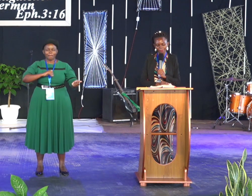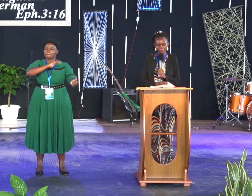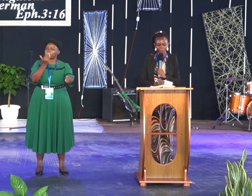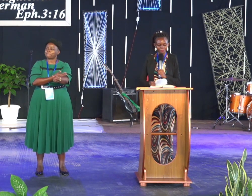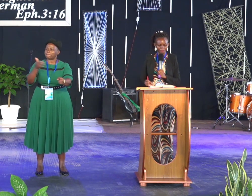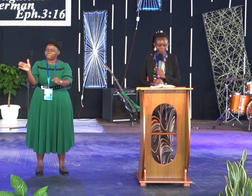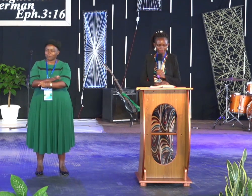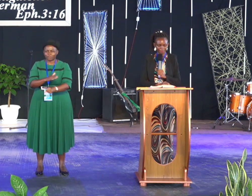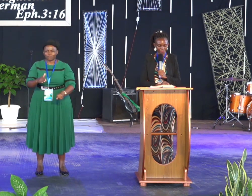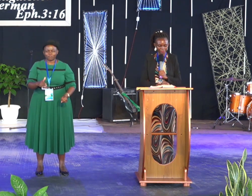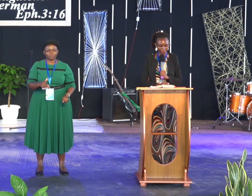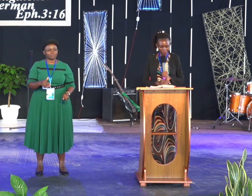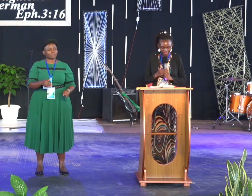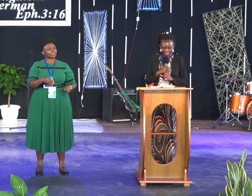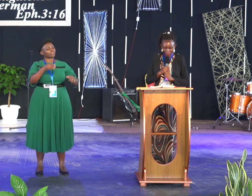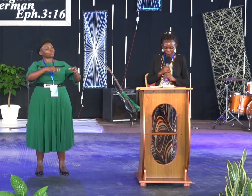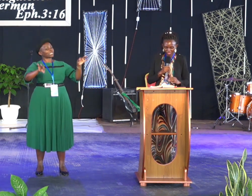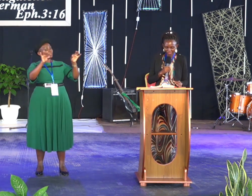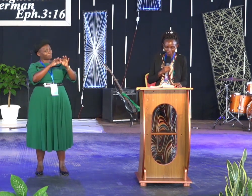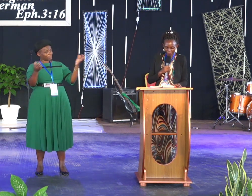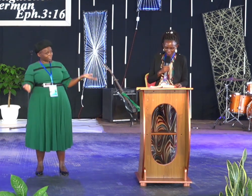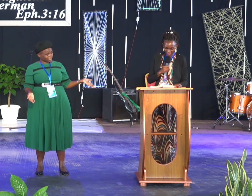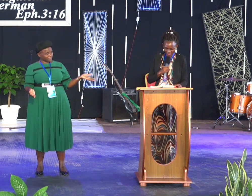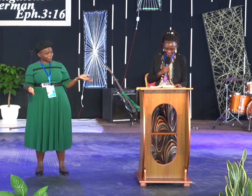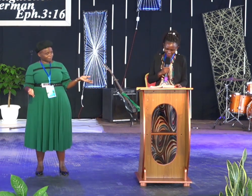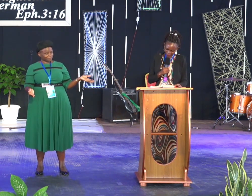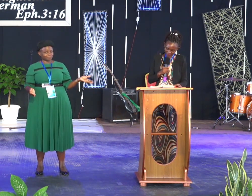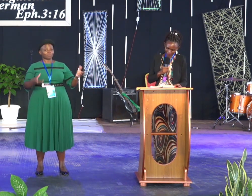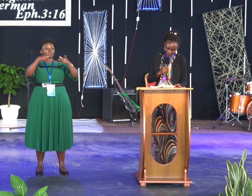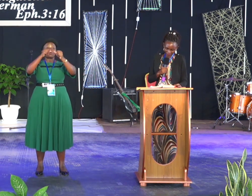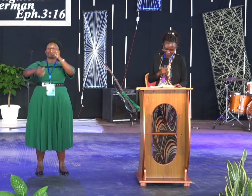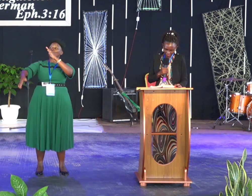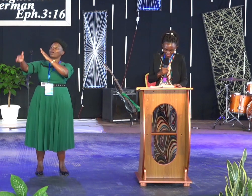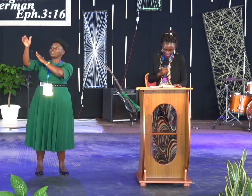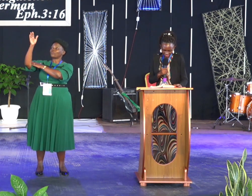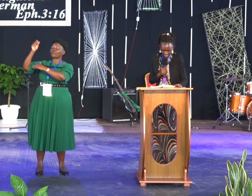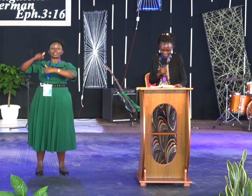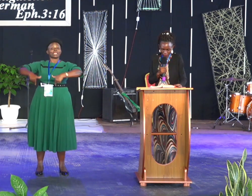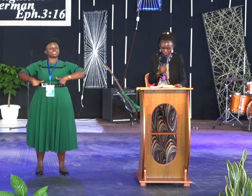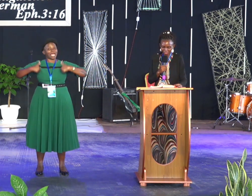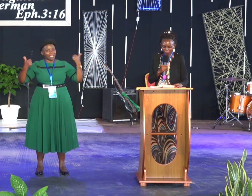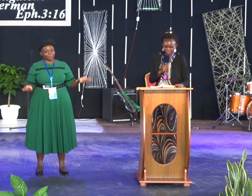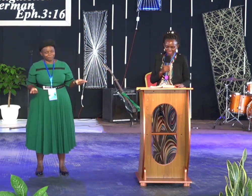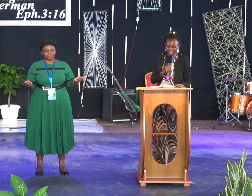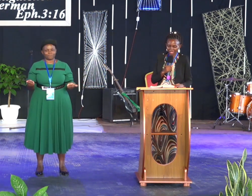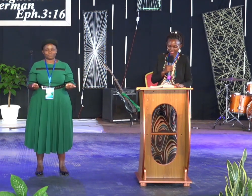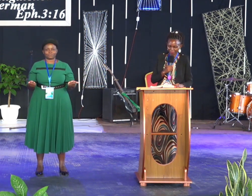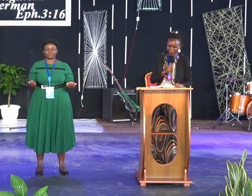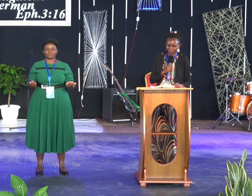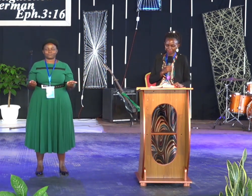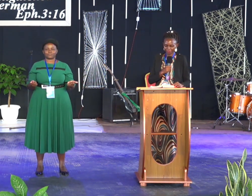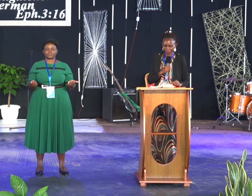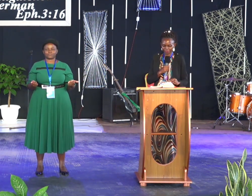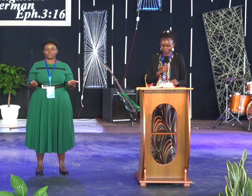powerful. Ebigambo ebikulu. Those words are important. Ekigambo kya Katonda chiramu. The word of God is